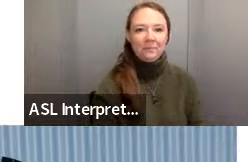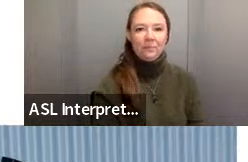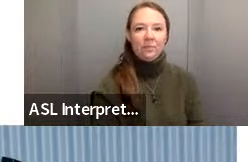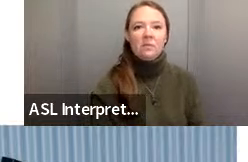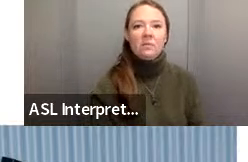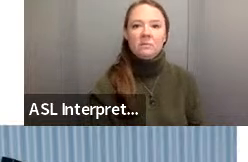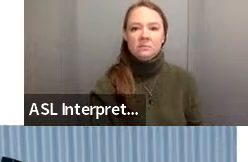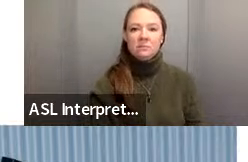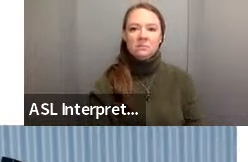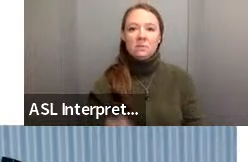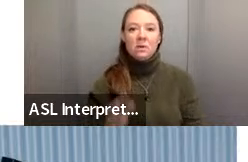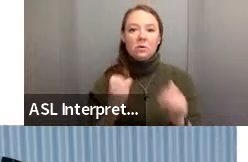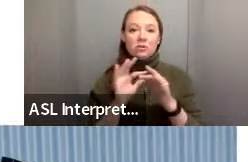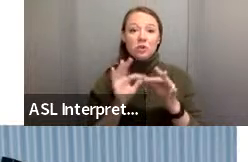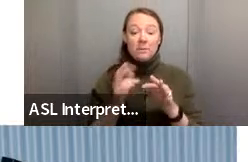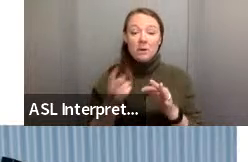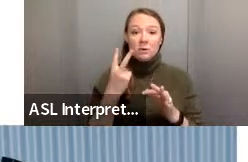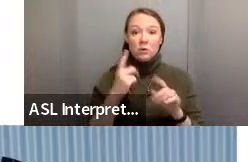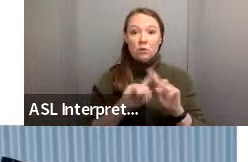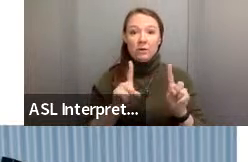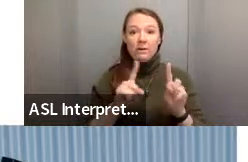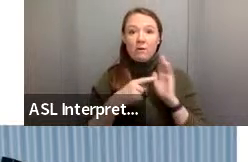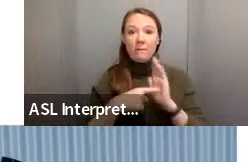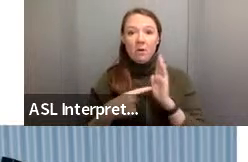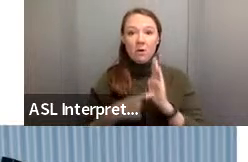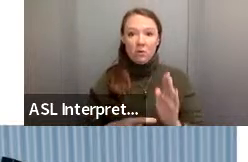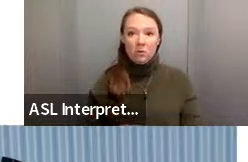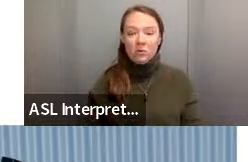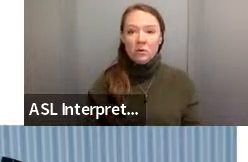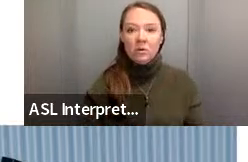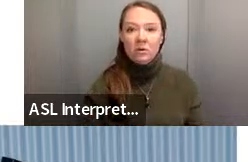different models. I have a point.